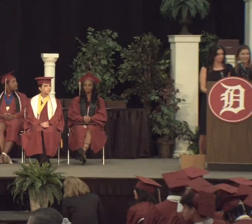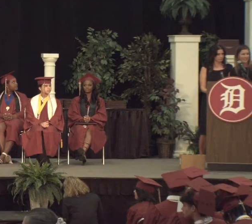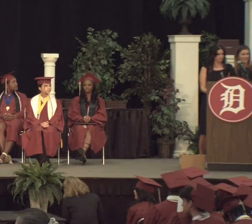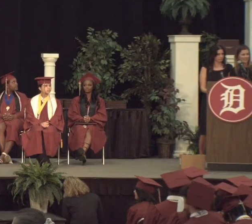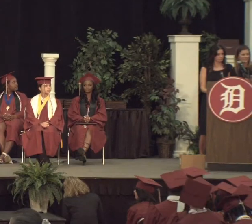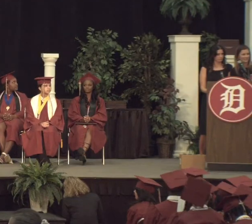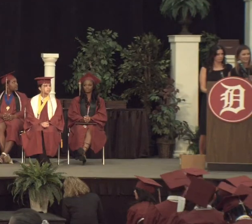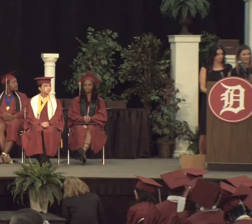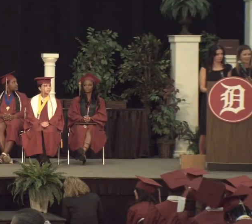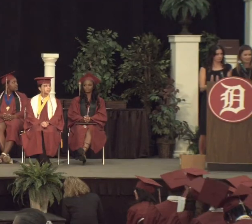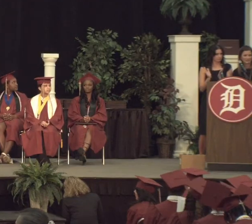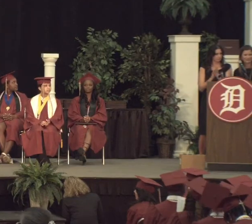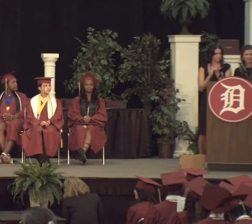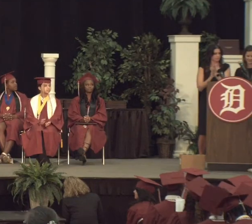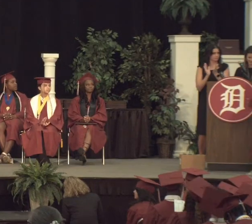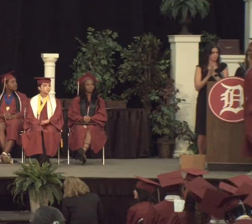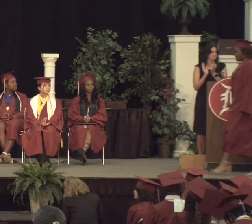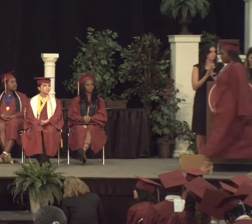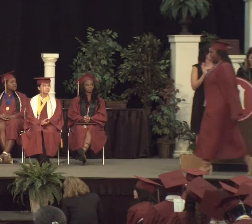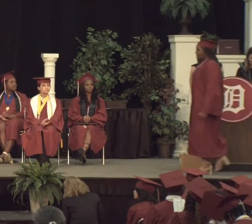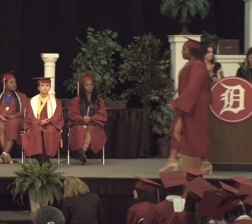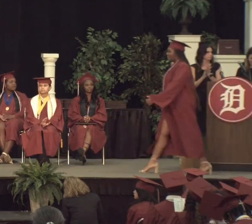Maya Collins Phillips.